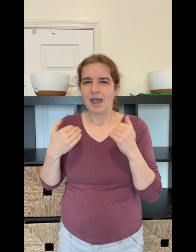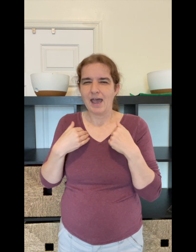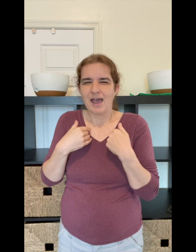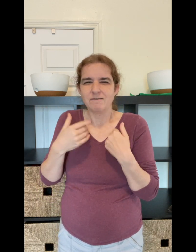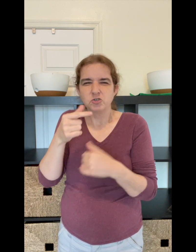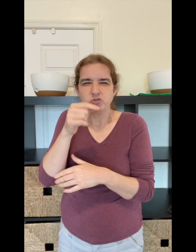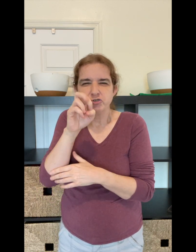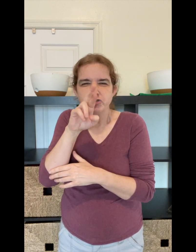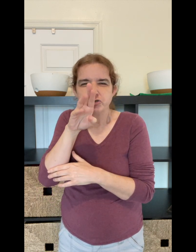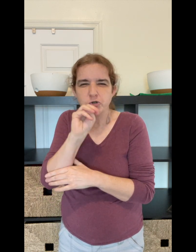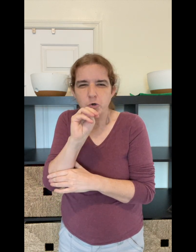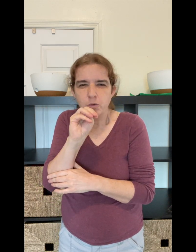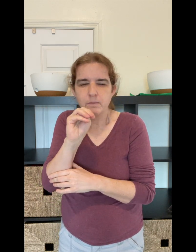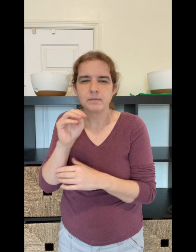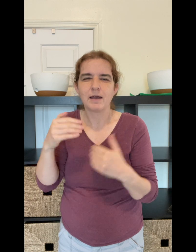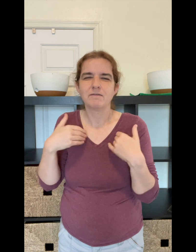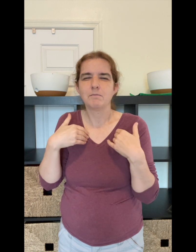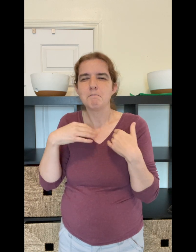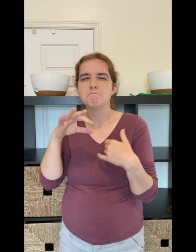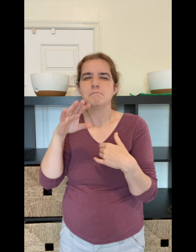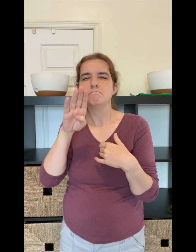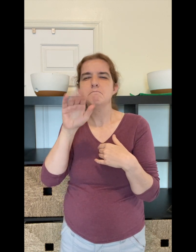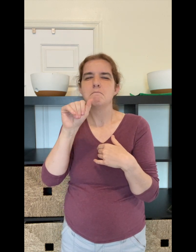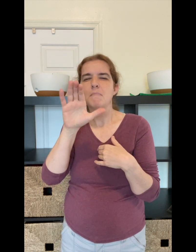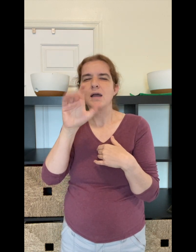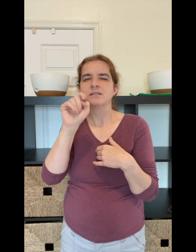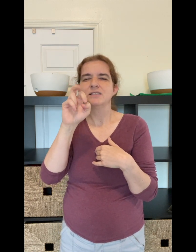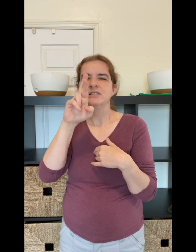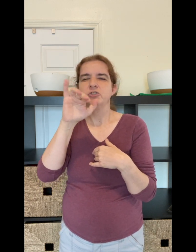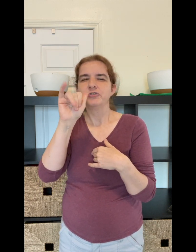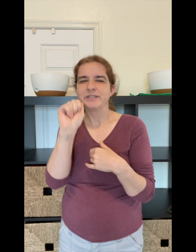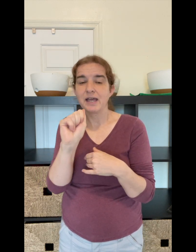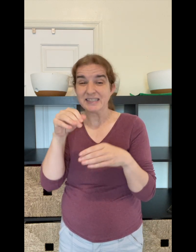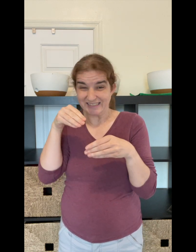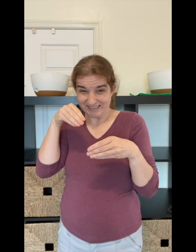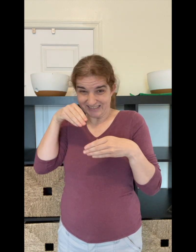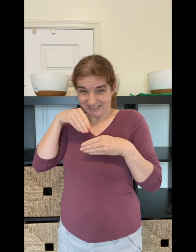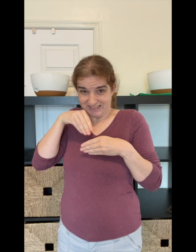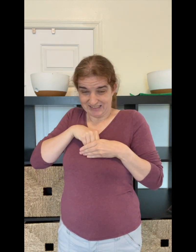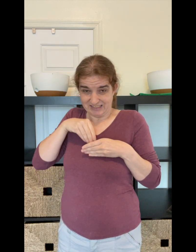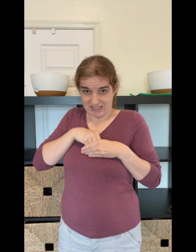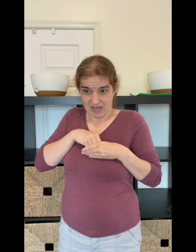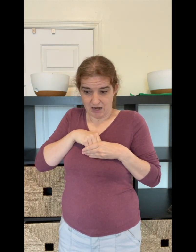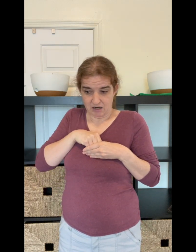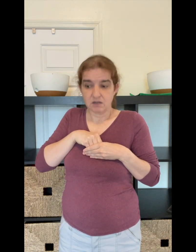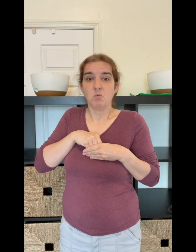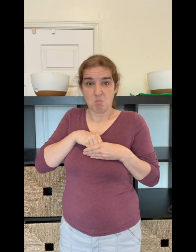that means you have a germ, you have bacteria inside you,